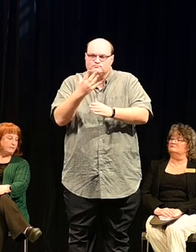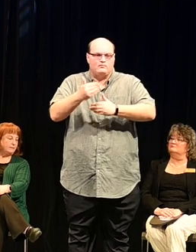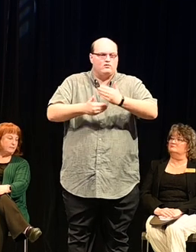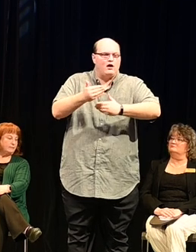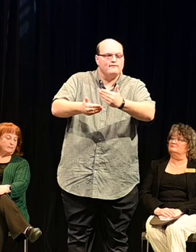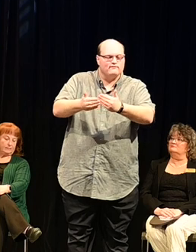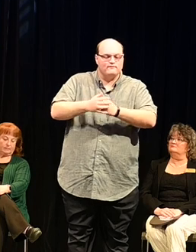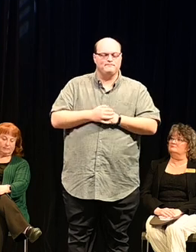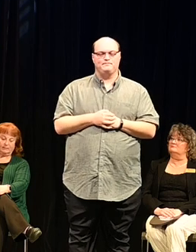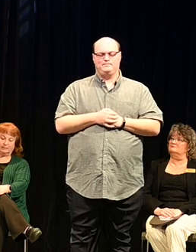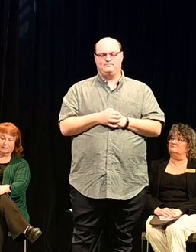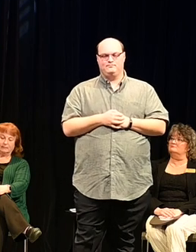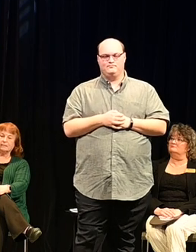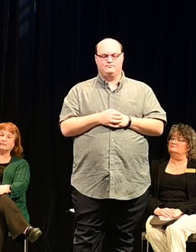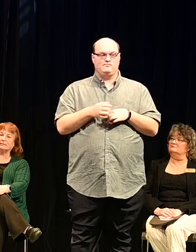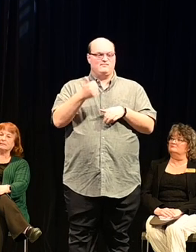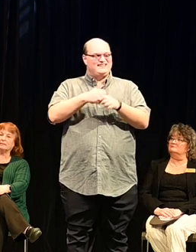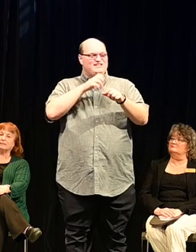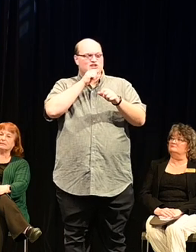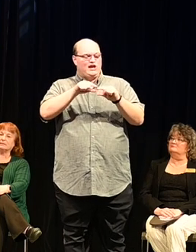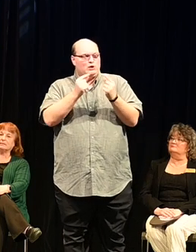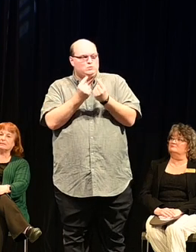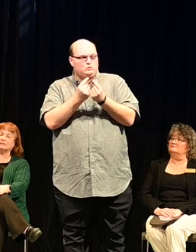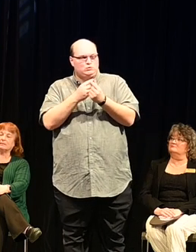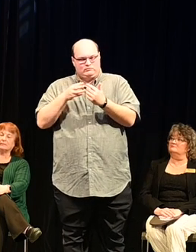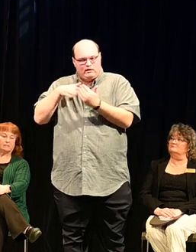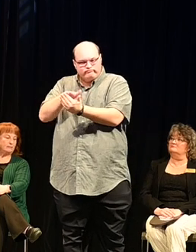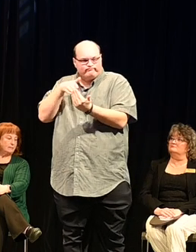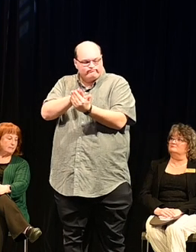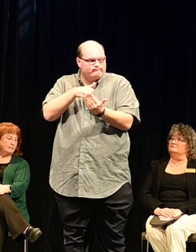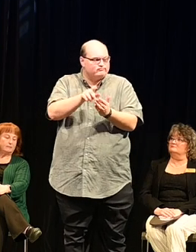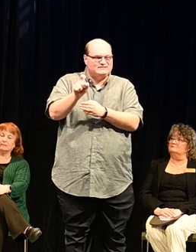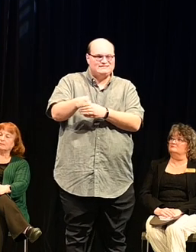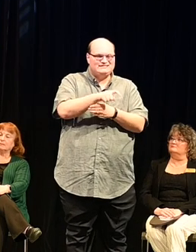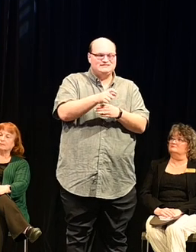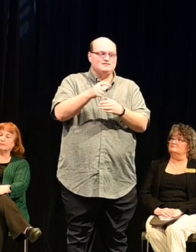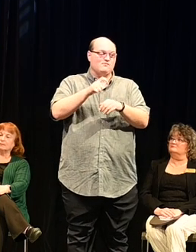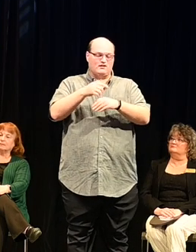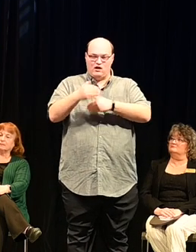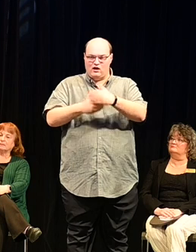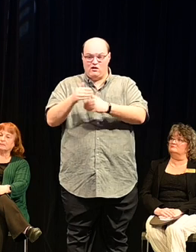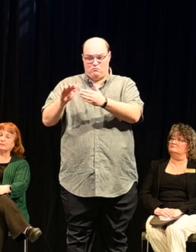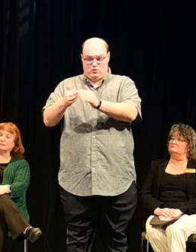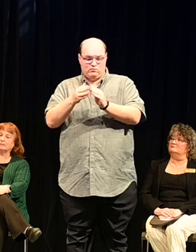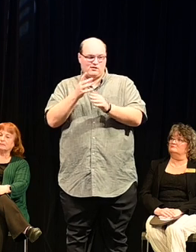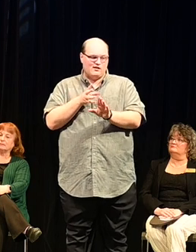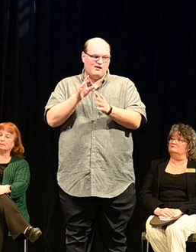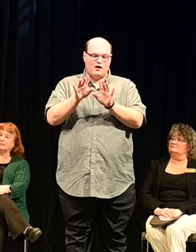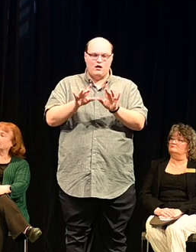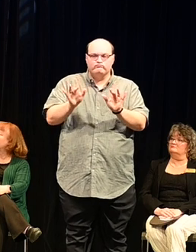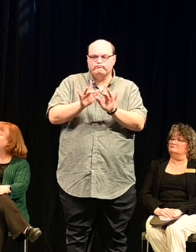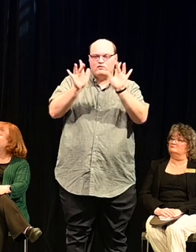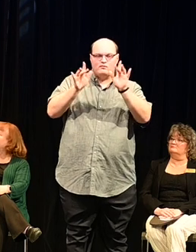By addressing the needs of all age groups, over time, these communities become vibrant, inclusive,